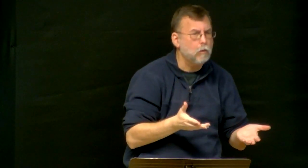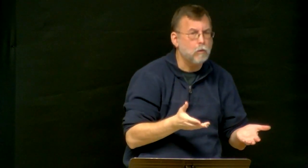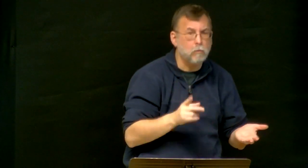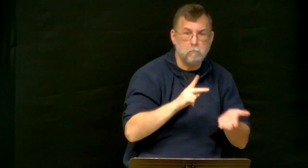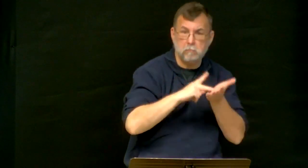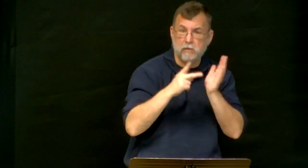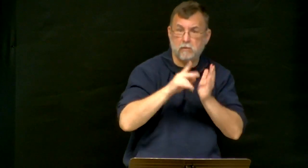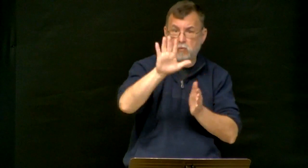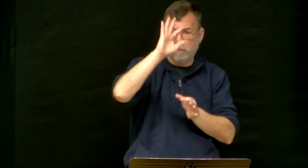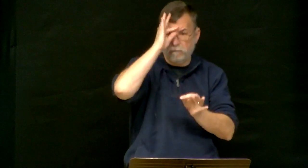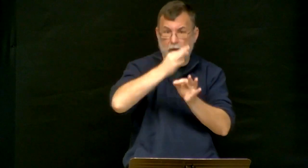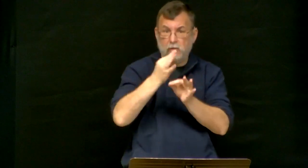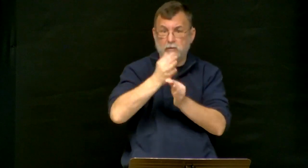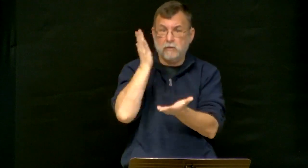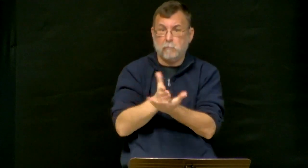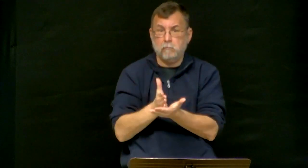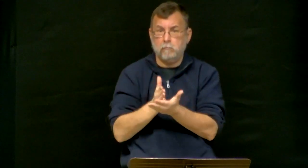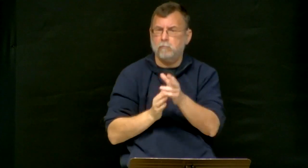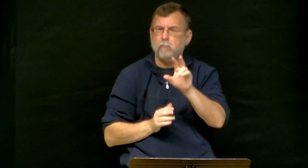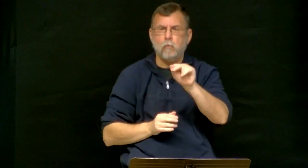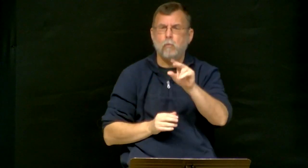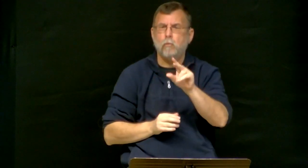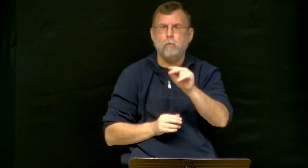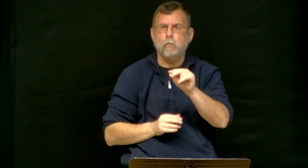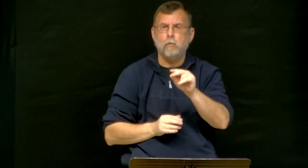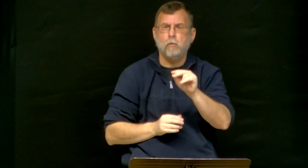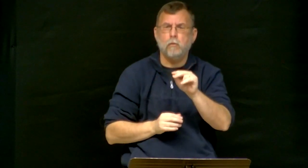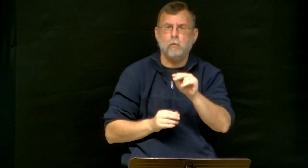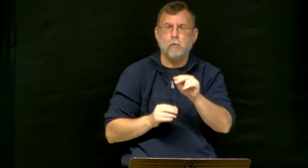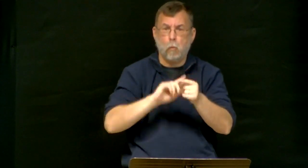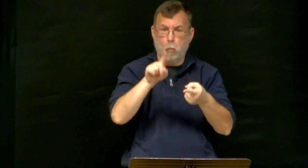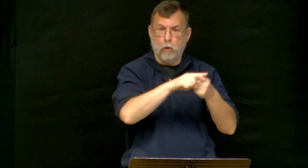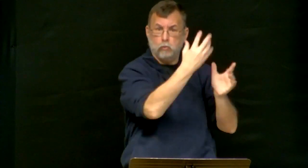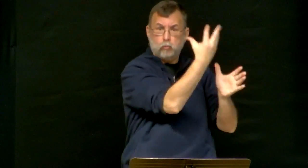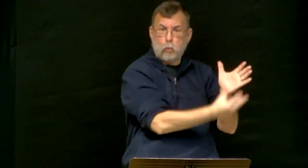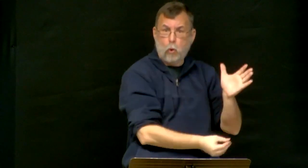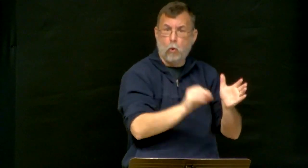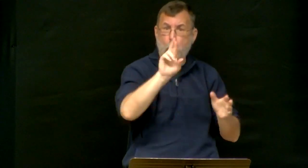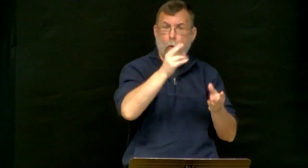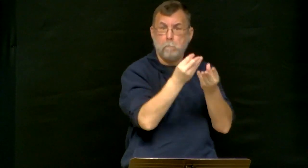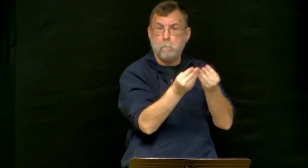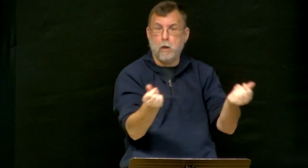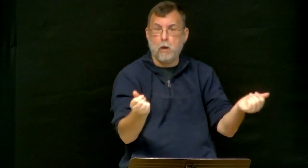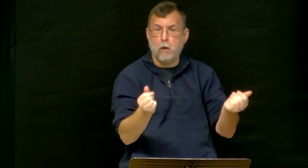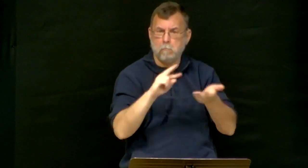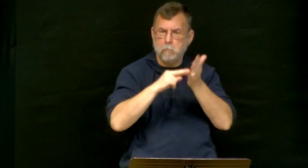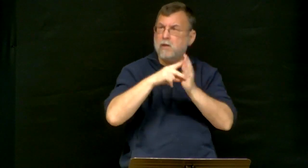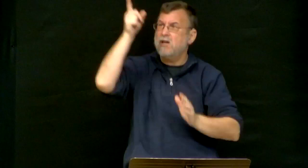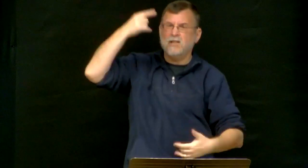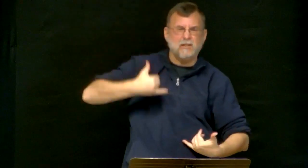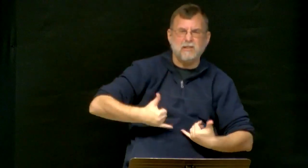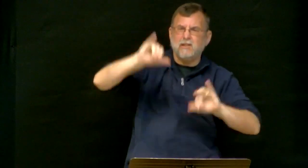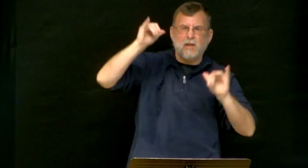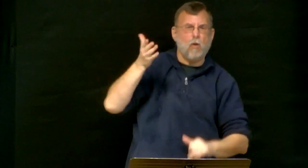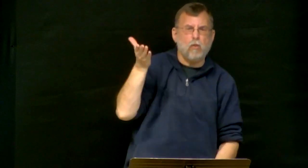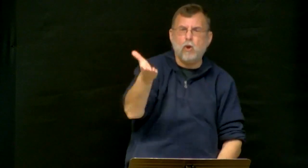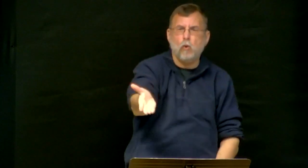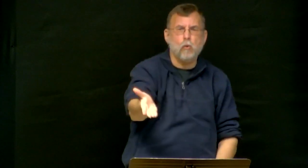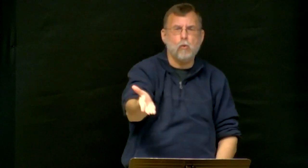The snowman's gone one day. Does that mean that your faith stops? No. When the snowman's gone and melted, God